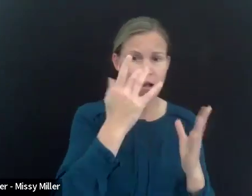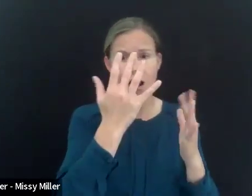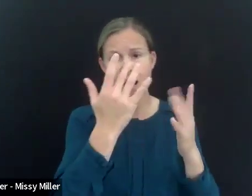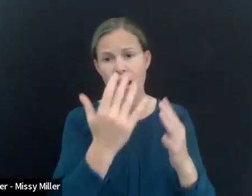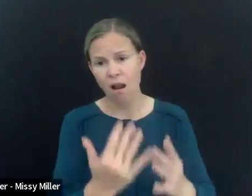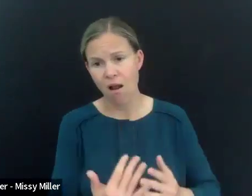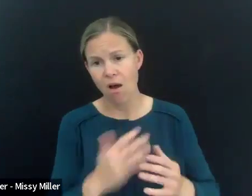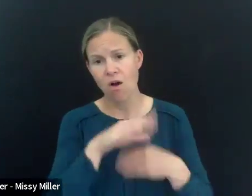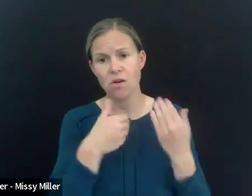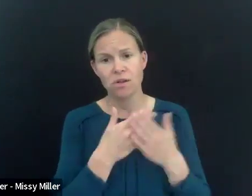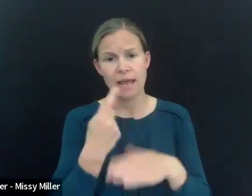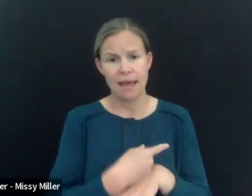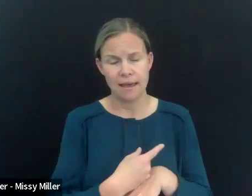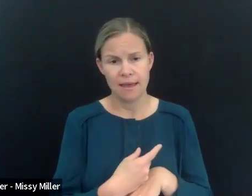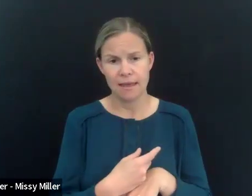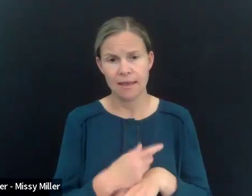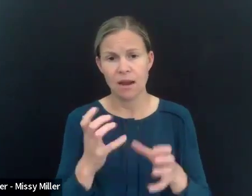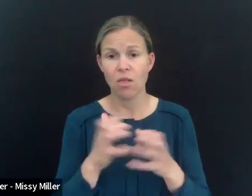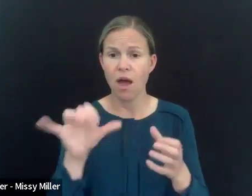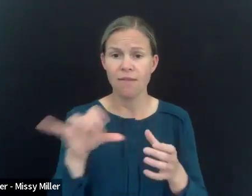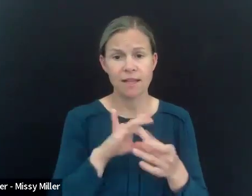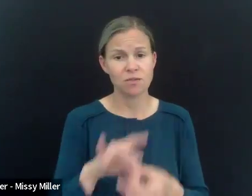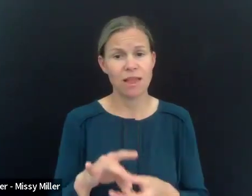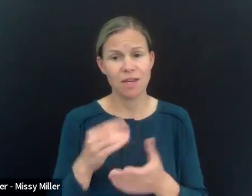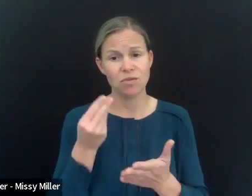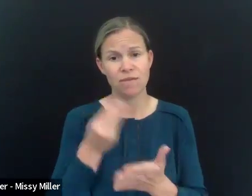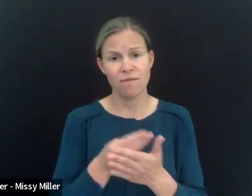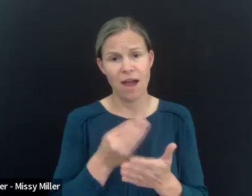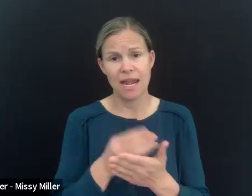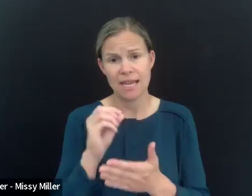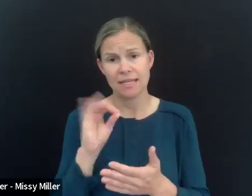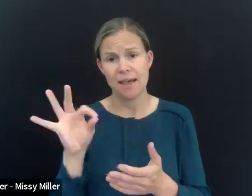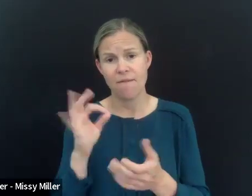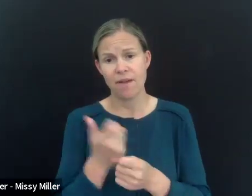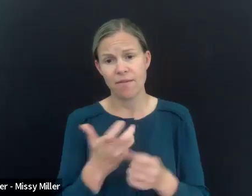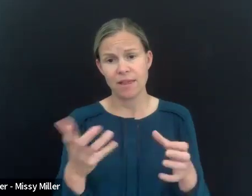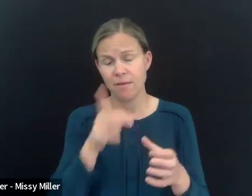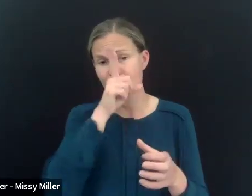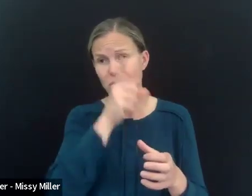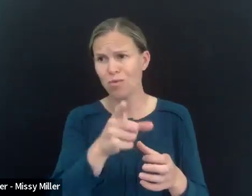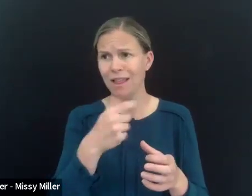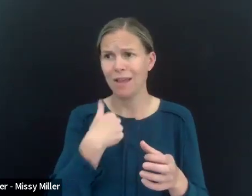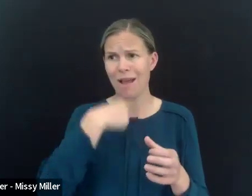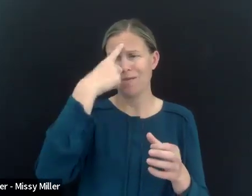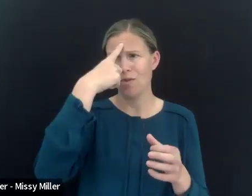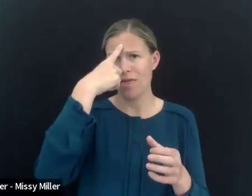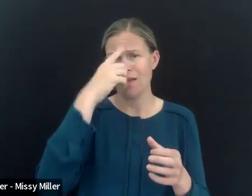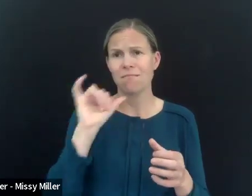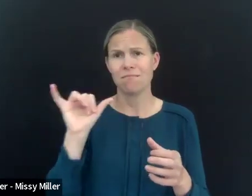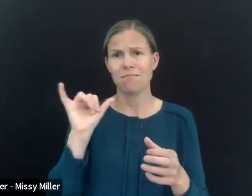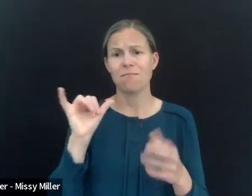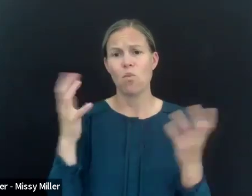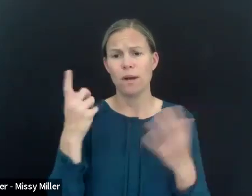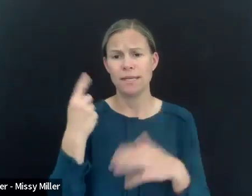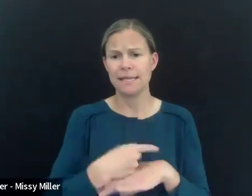is connected to the finances of everything, but we have to reconsider what these